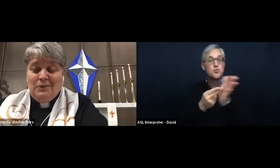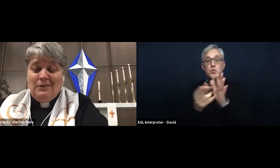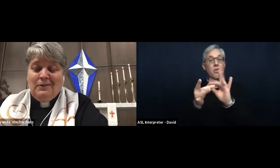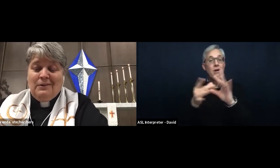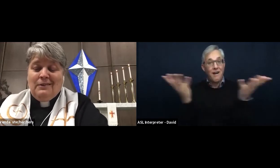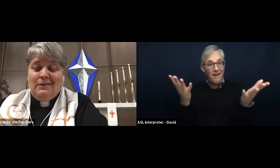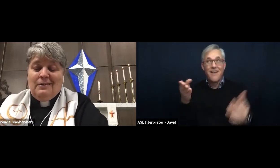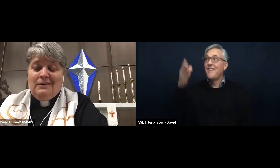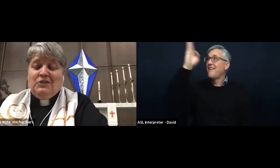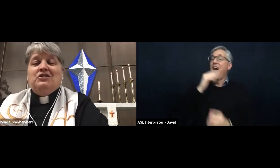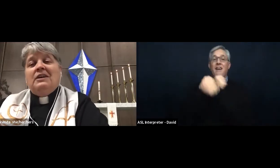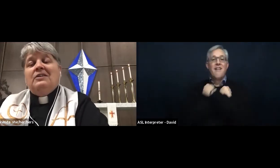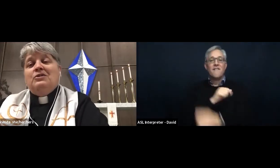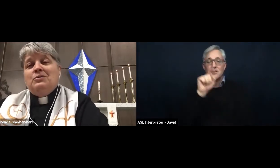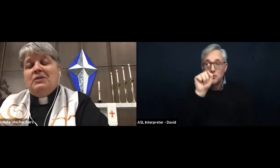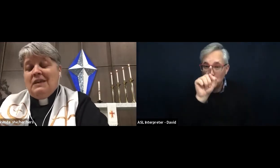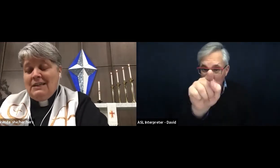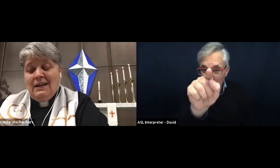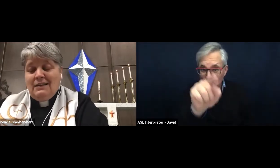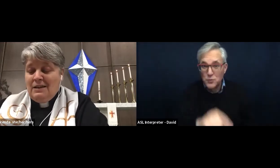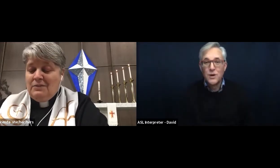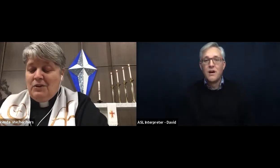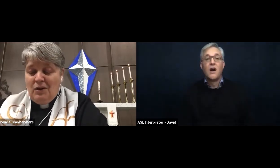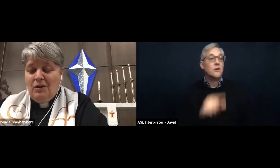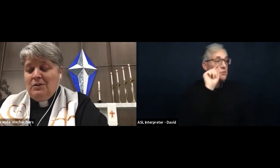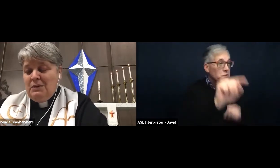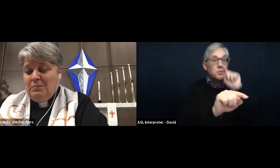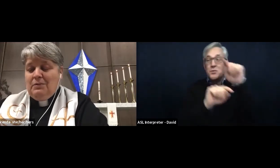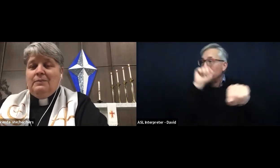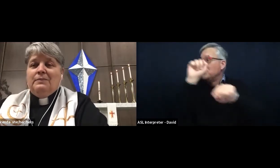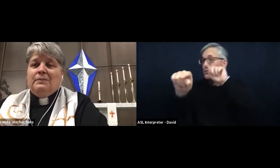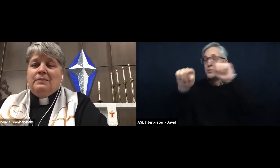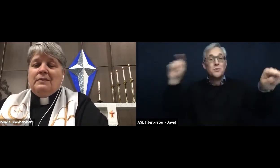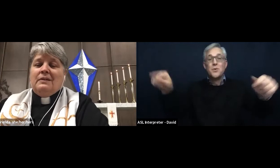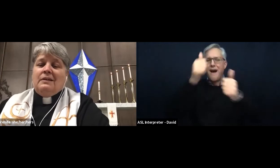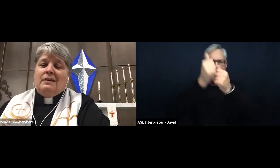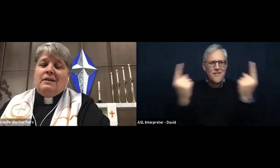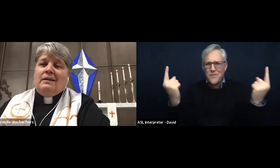you. To share the truth that God loves all people.